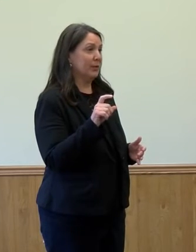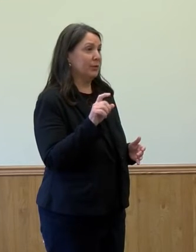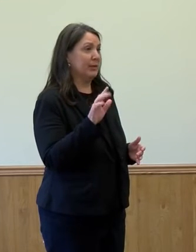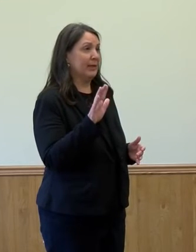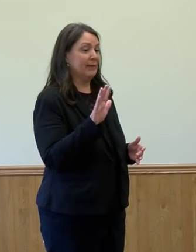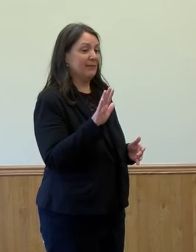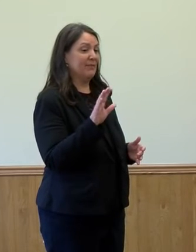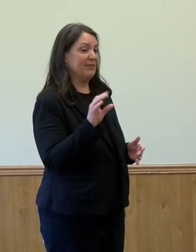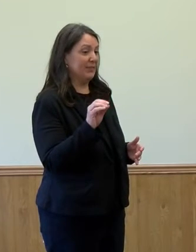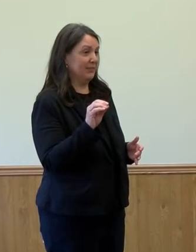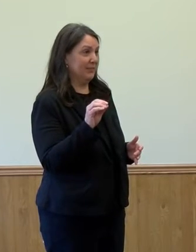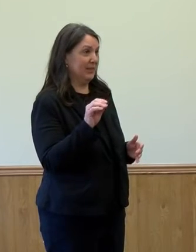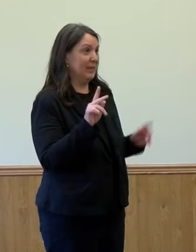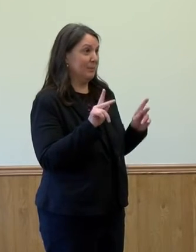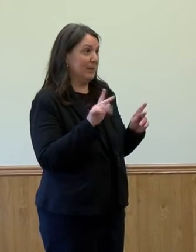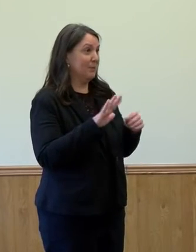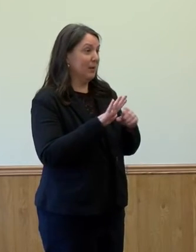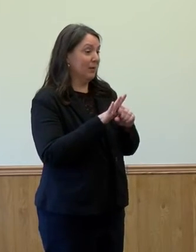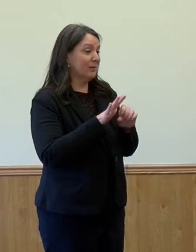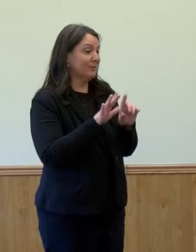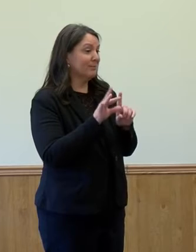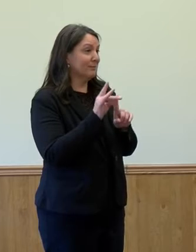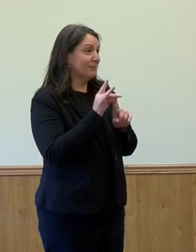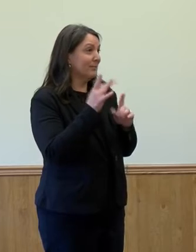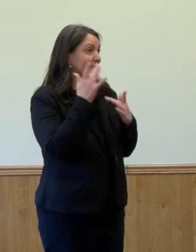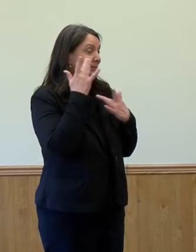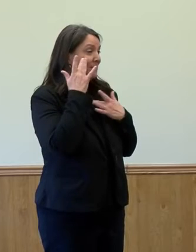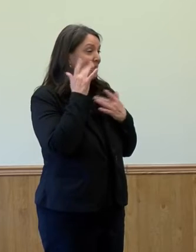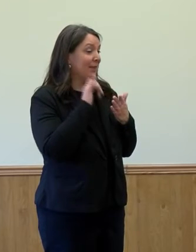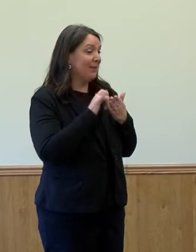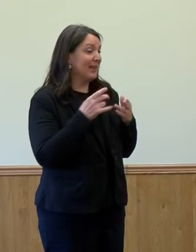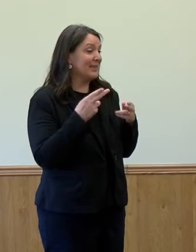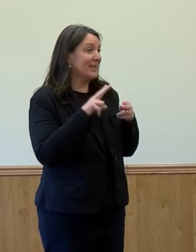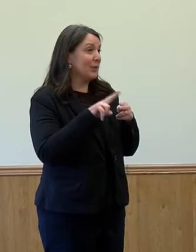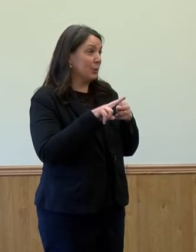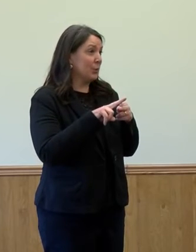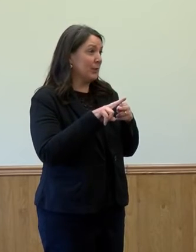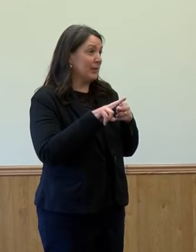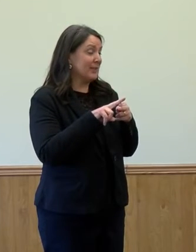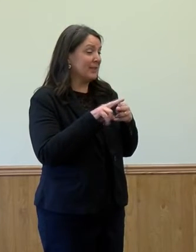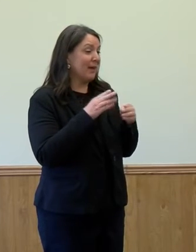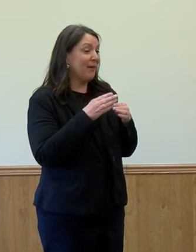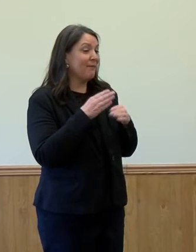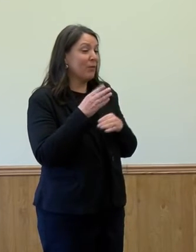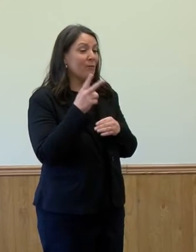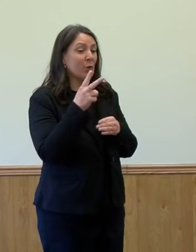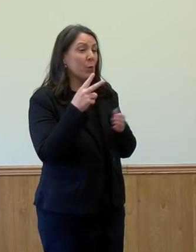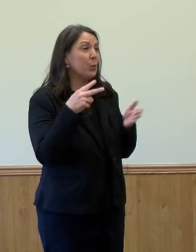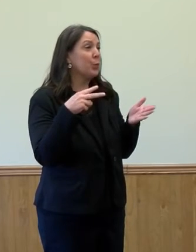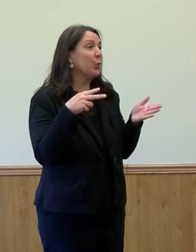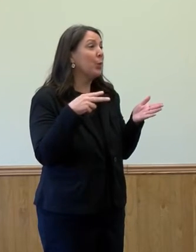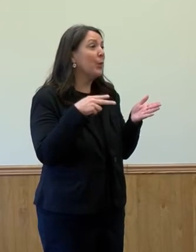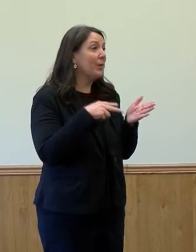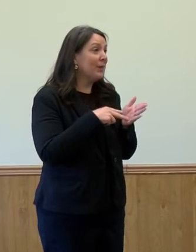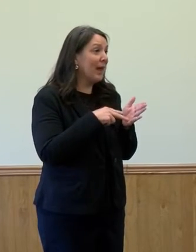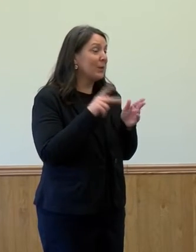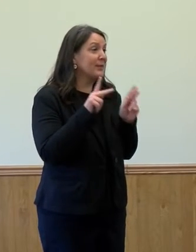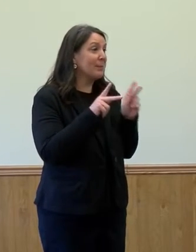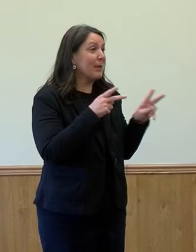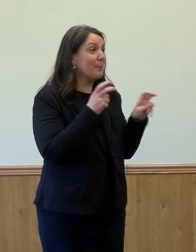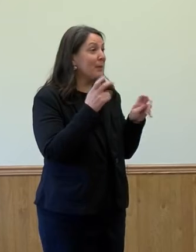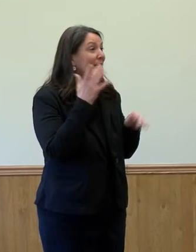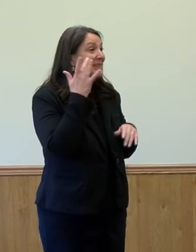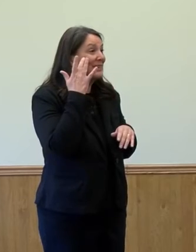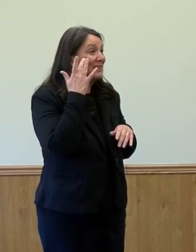62,150 cases. That is an increase, sadly, of over 2,000 cases in the past week alone. To